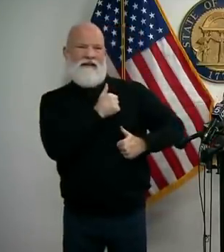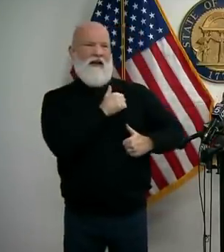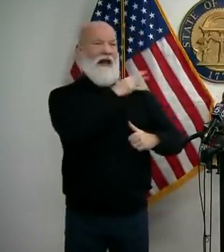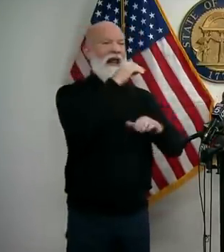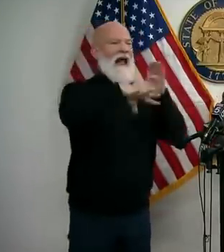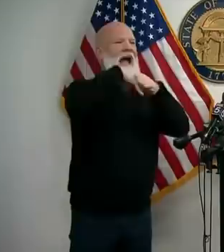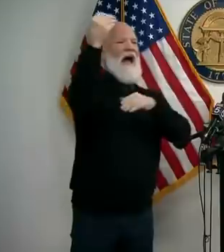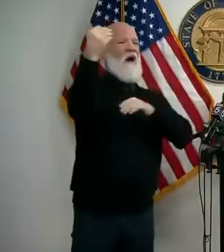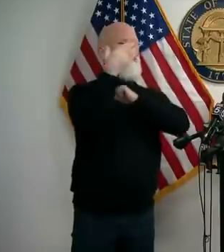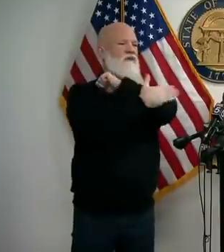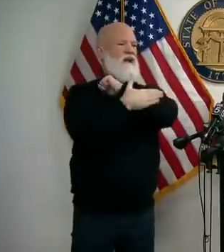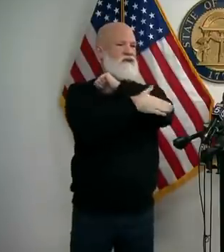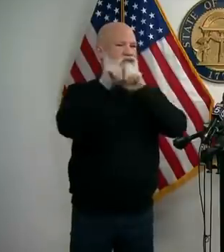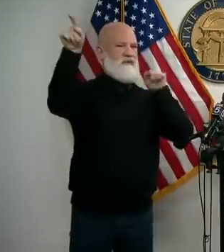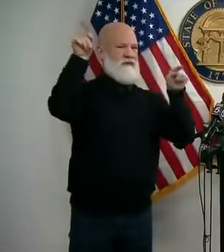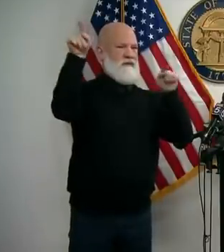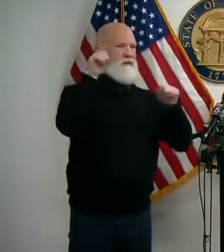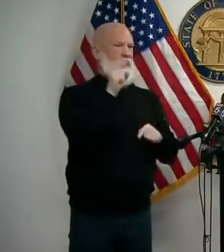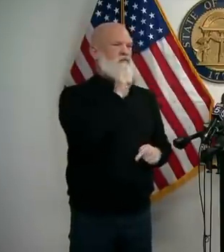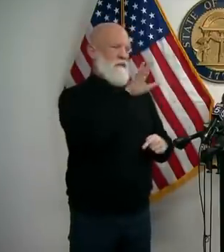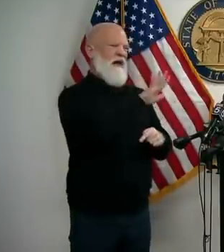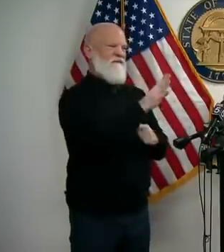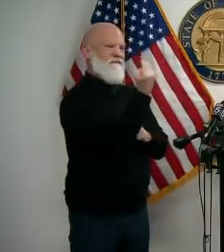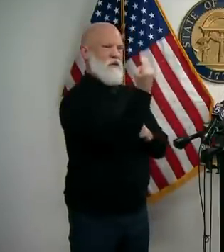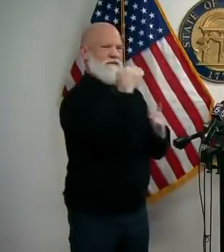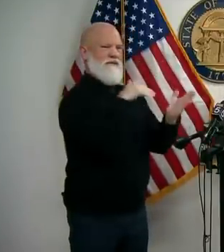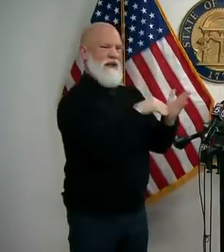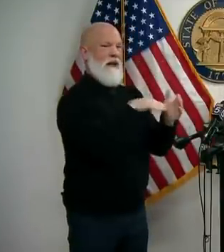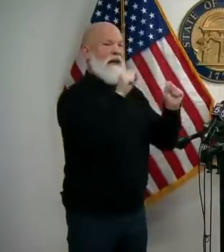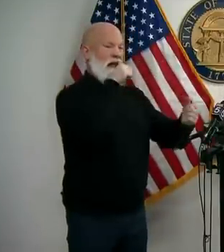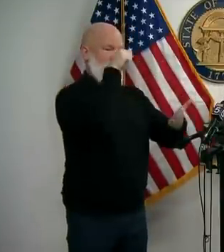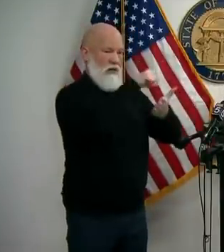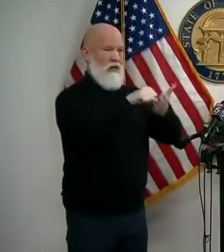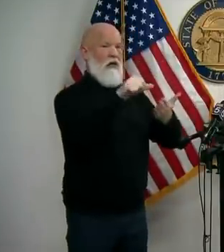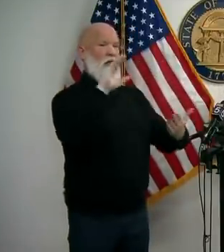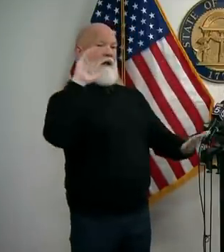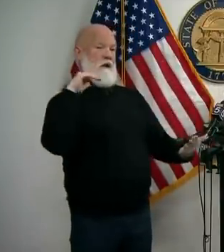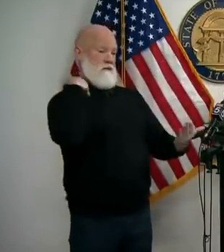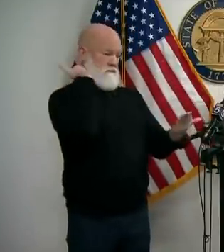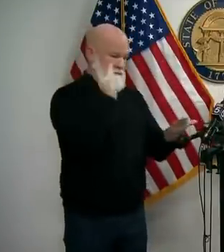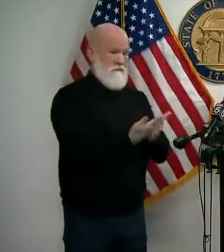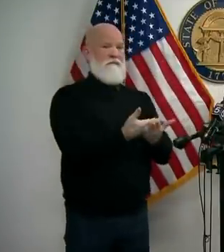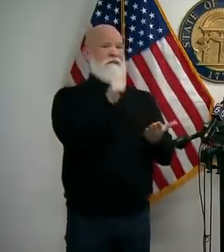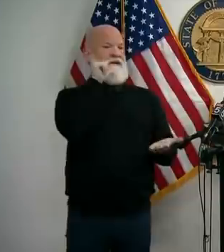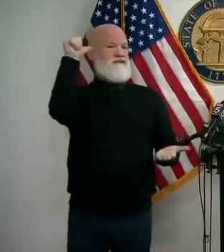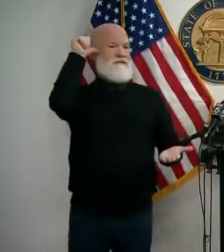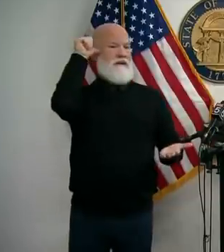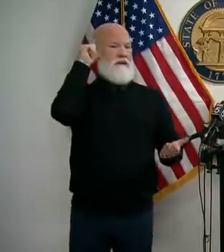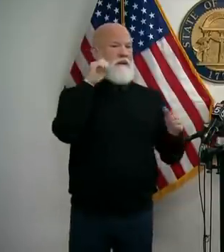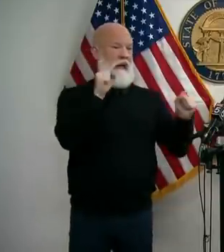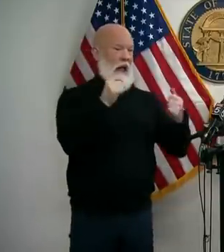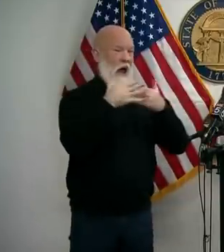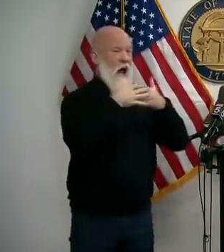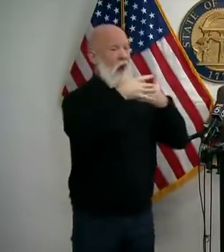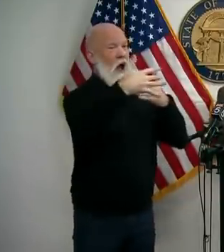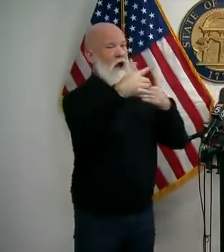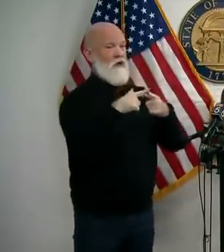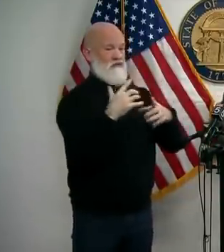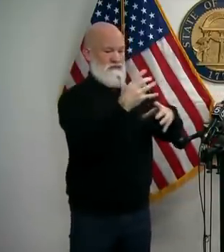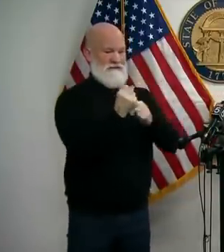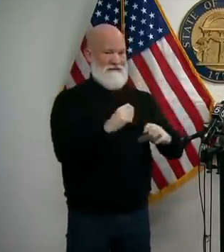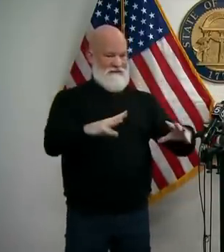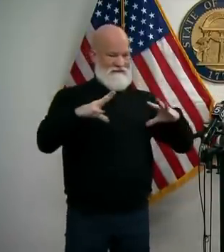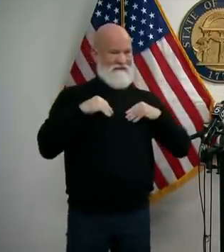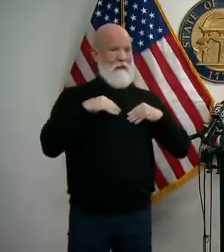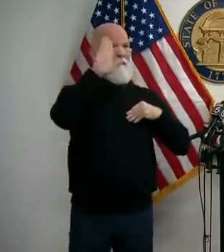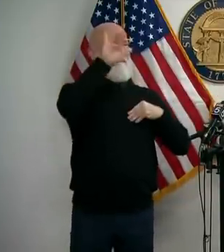everybody, they can be postmarked by yesterday and be received and accepted by Friday. But historically, it's going to be more